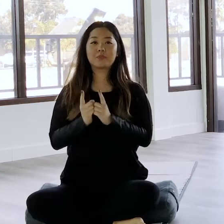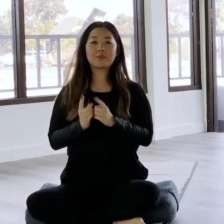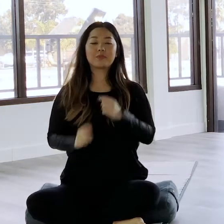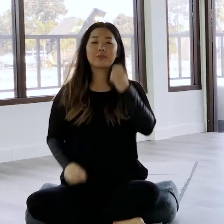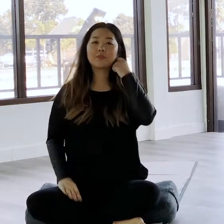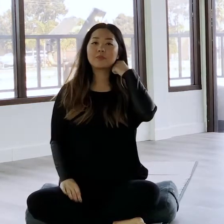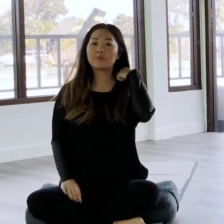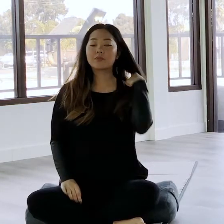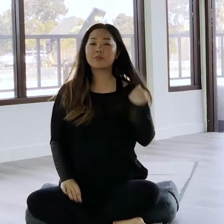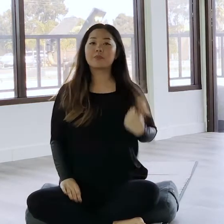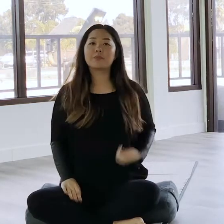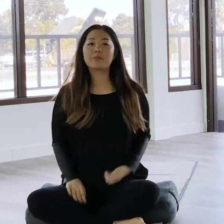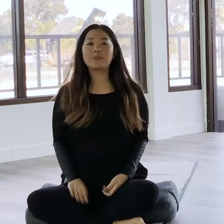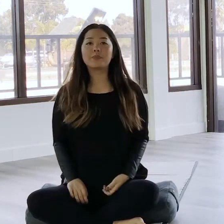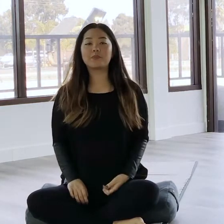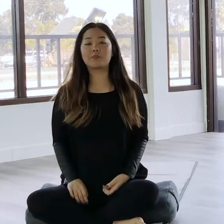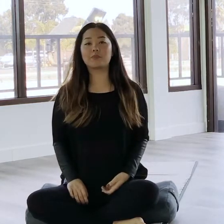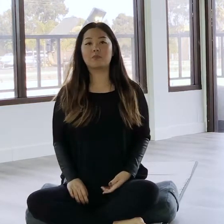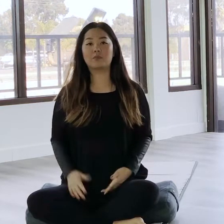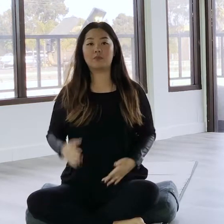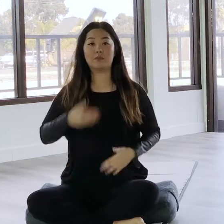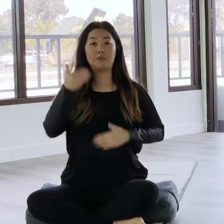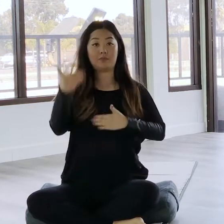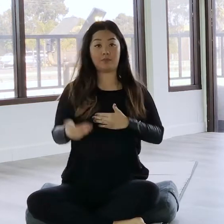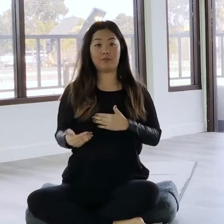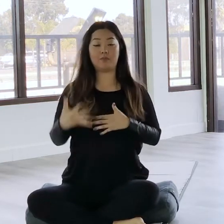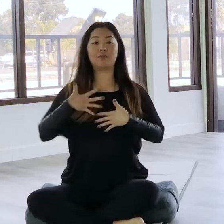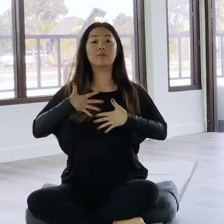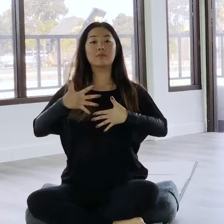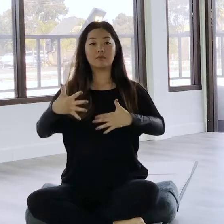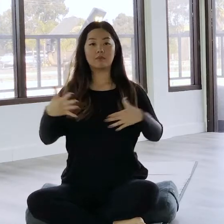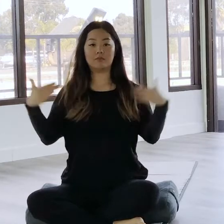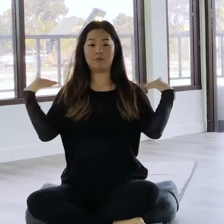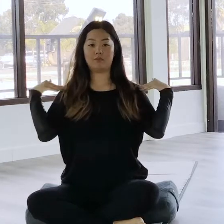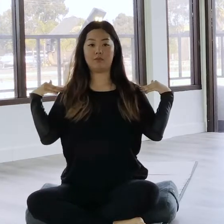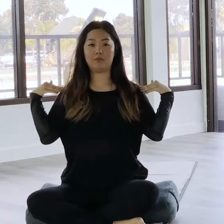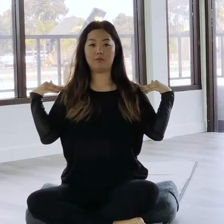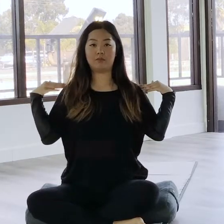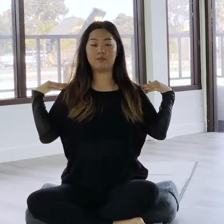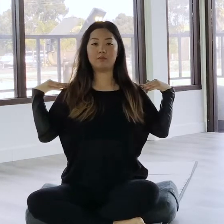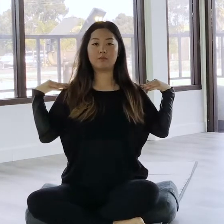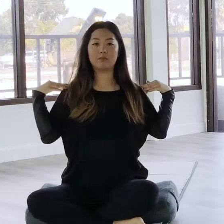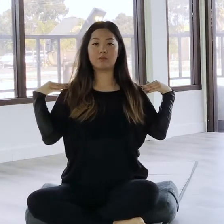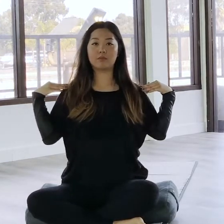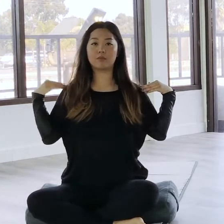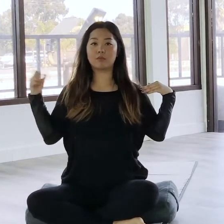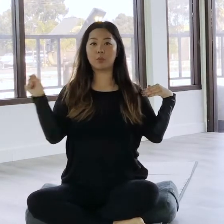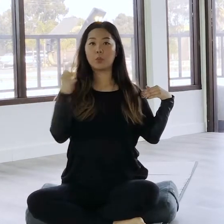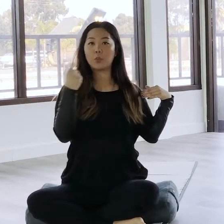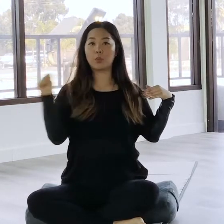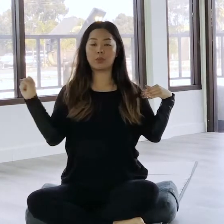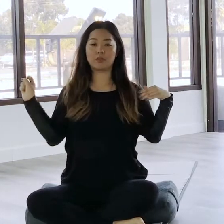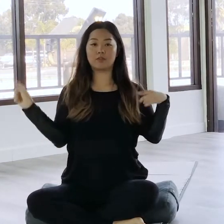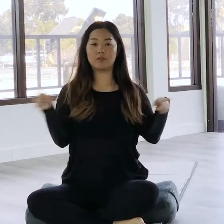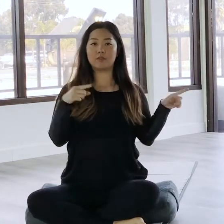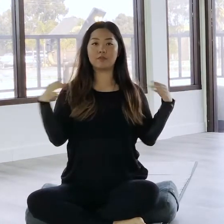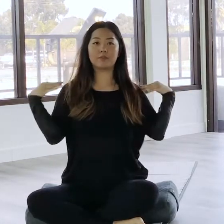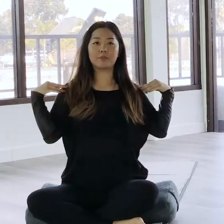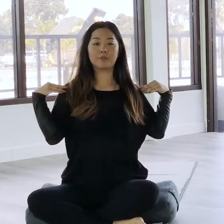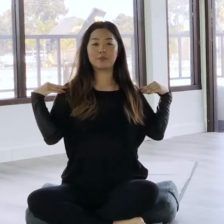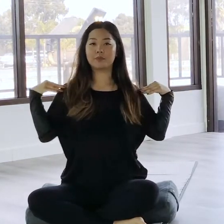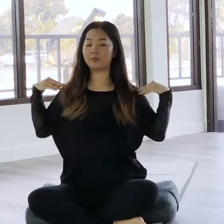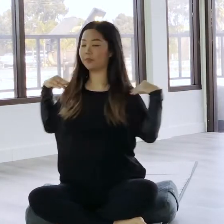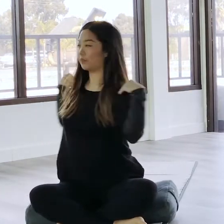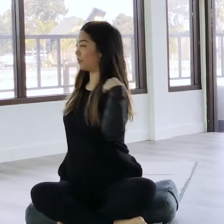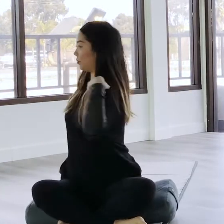For your next inhale, we're going to bring the hands to the shoulders, and we're just going to swing side to side,